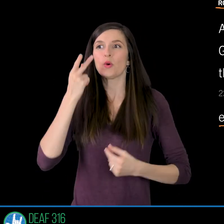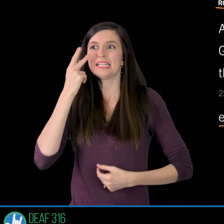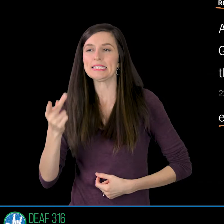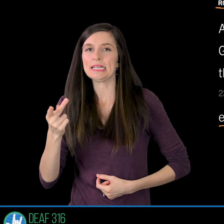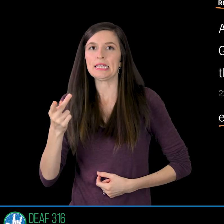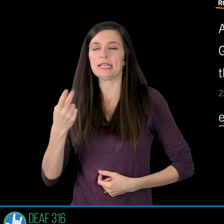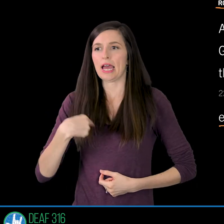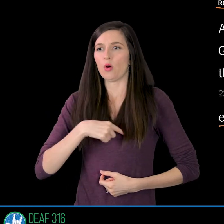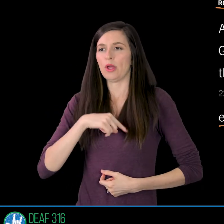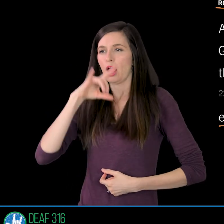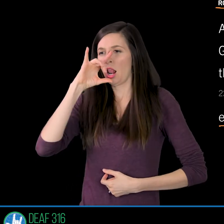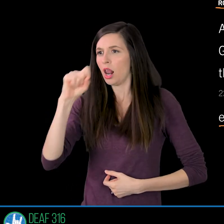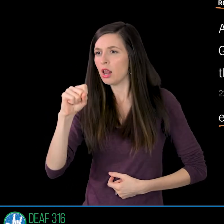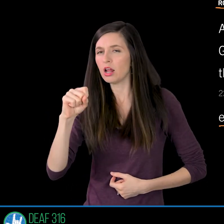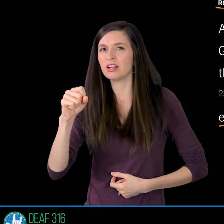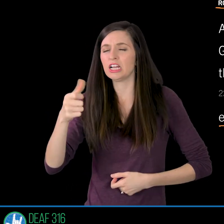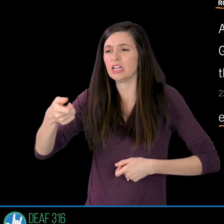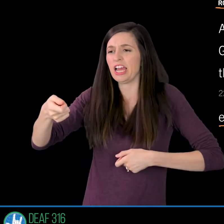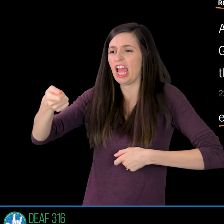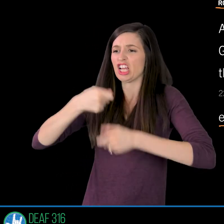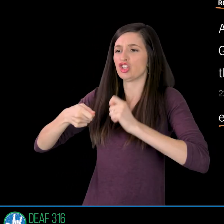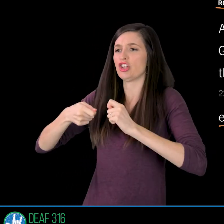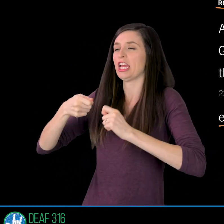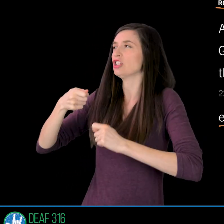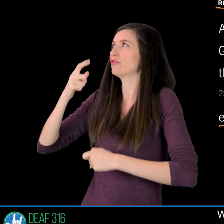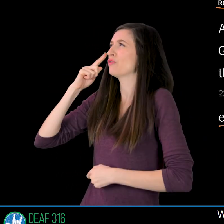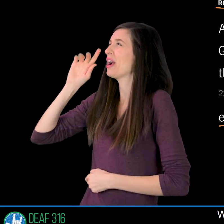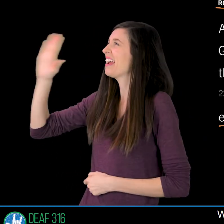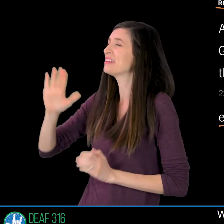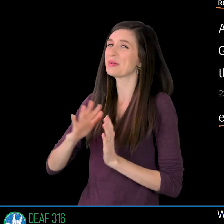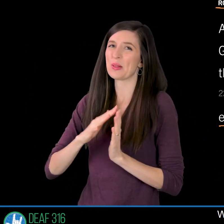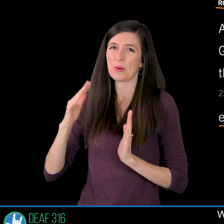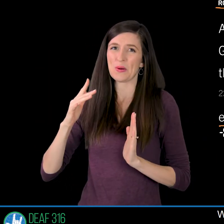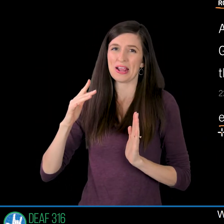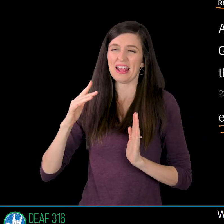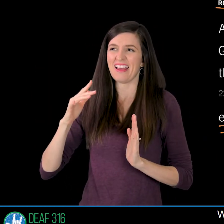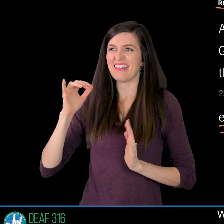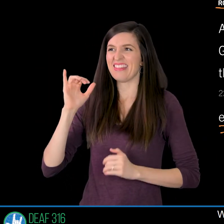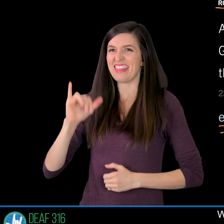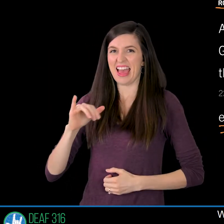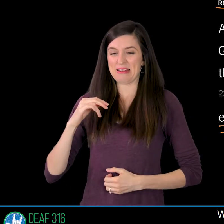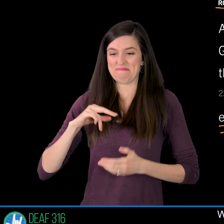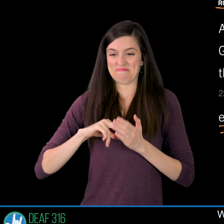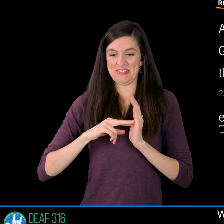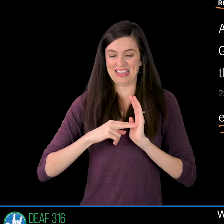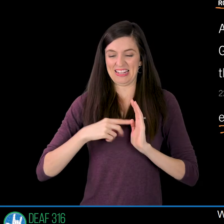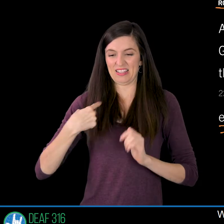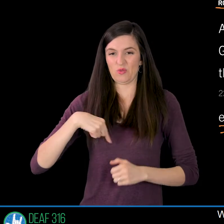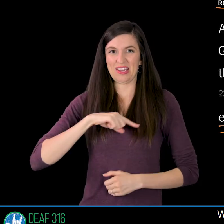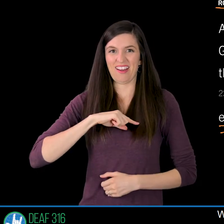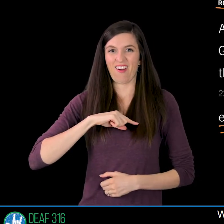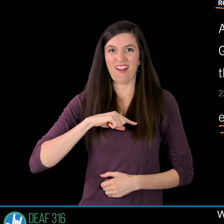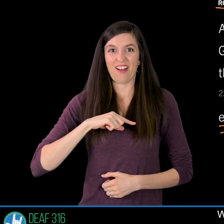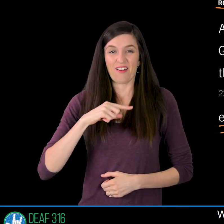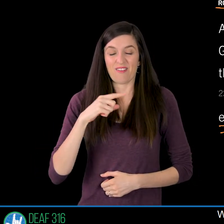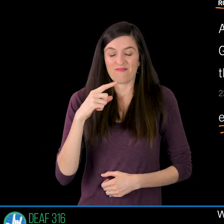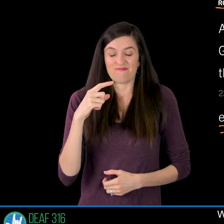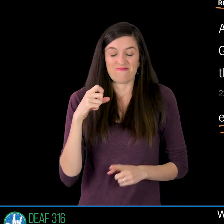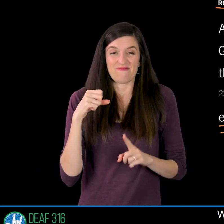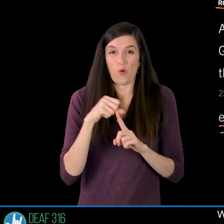glory would be counted here. We exchanged the glory of